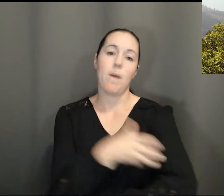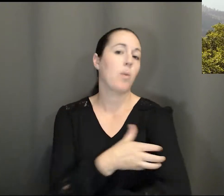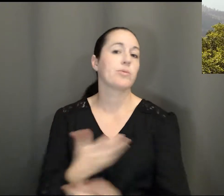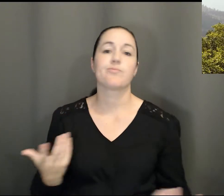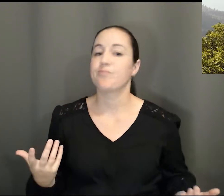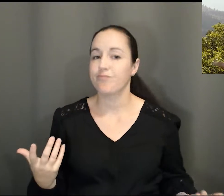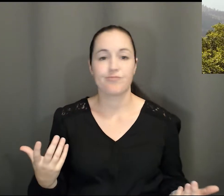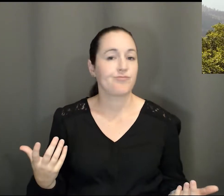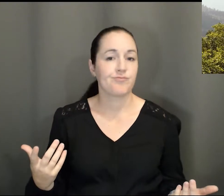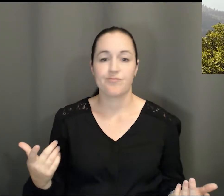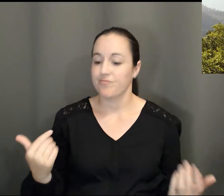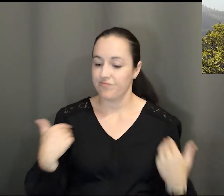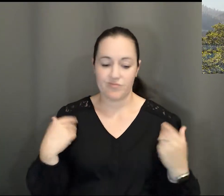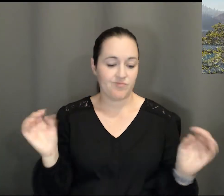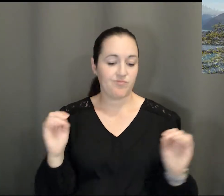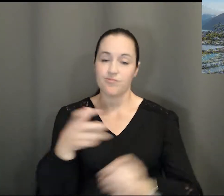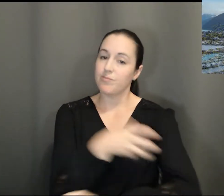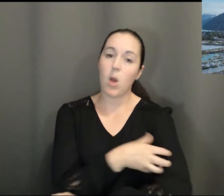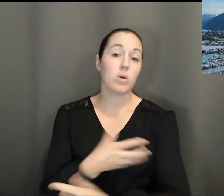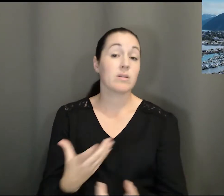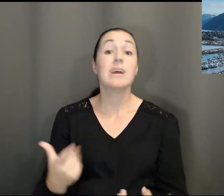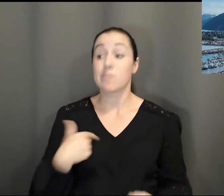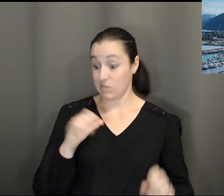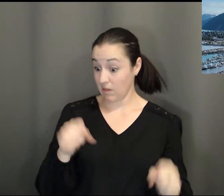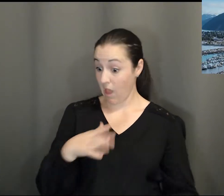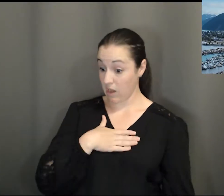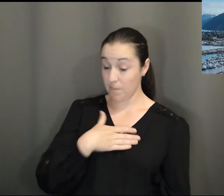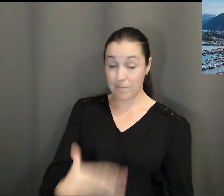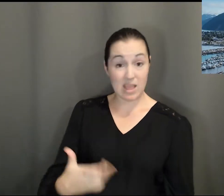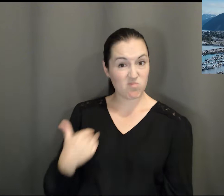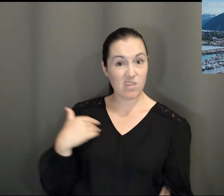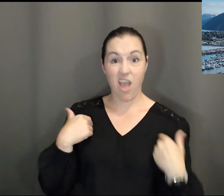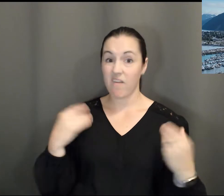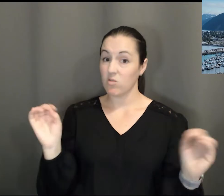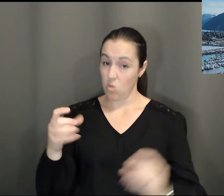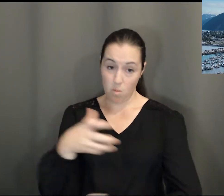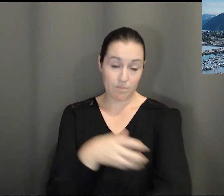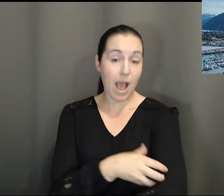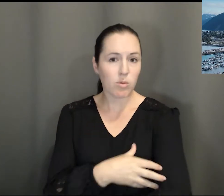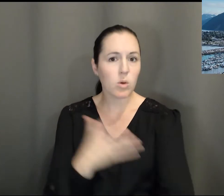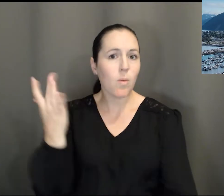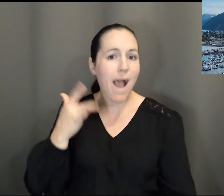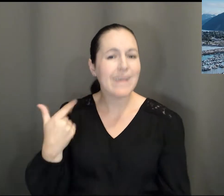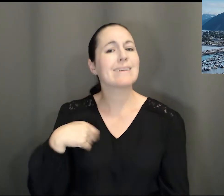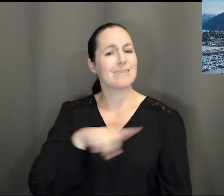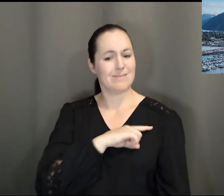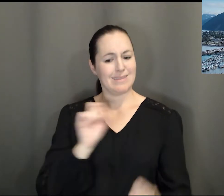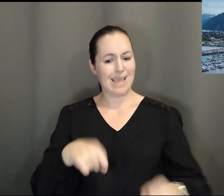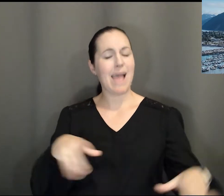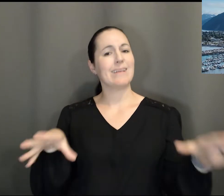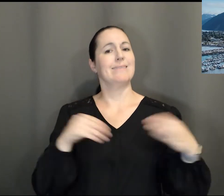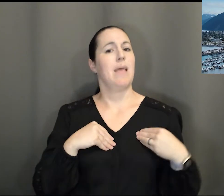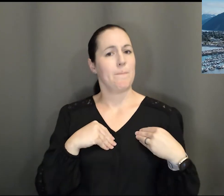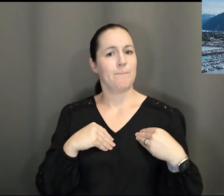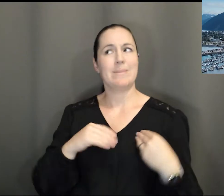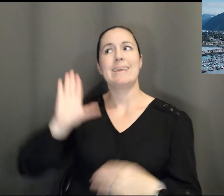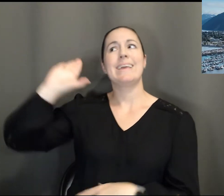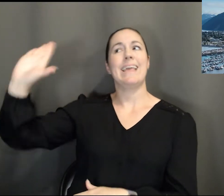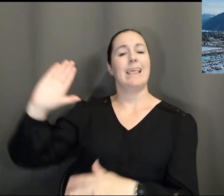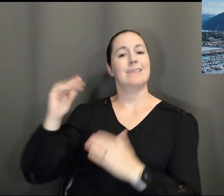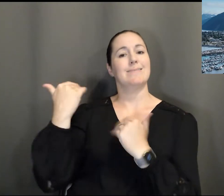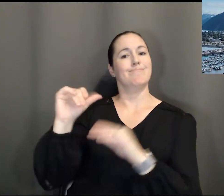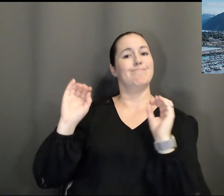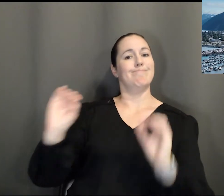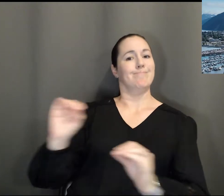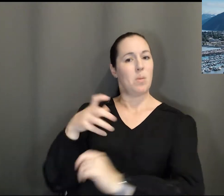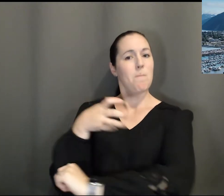receive his unlimited power. Listen to this verse. This is a verse out of Psalm chapter 33, verses 6 to 10. The